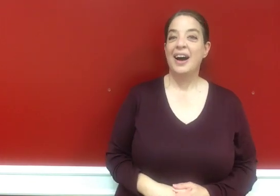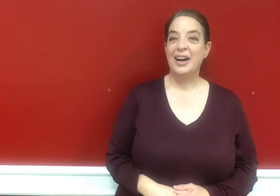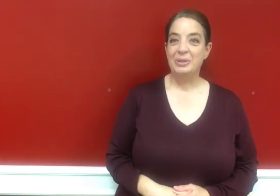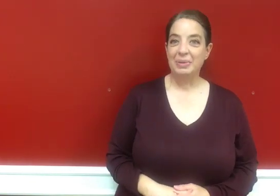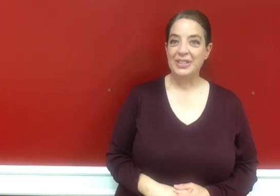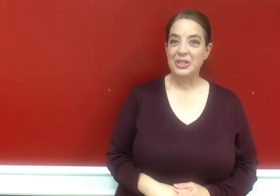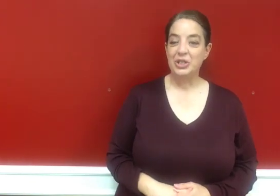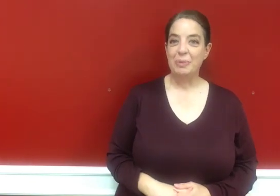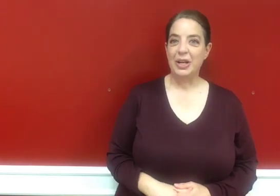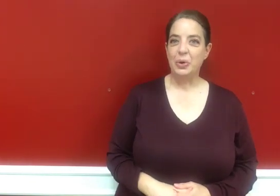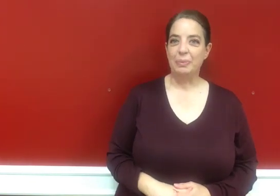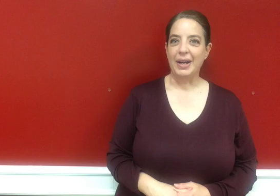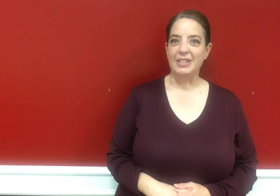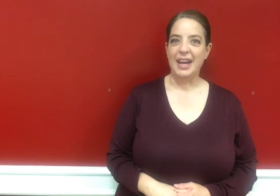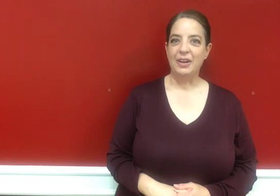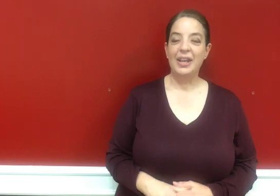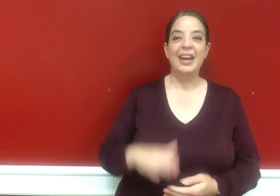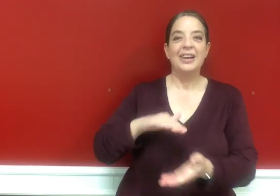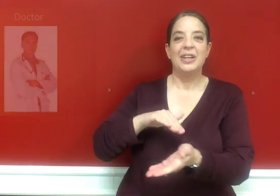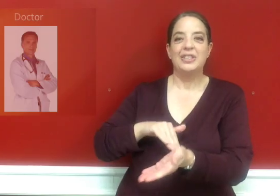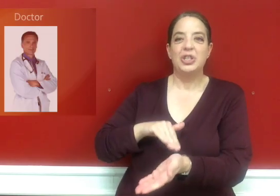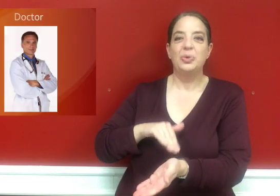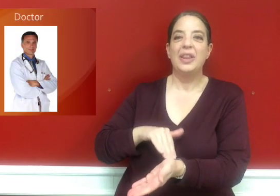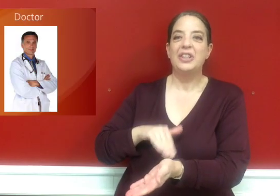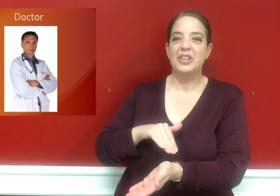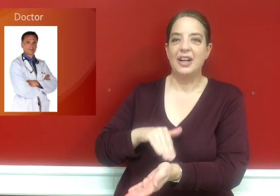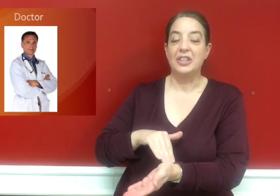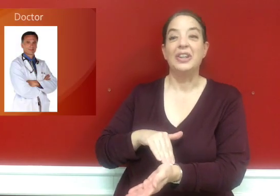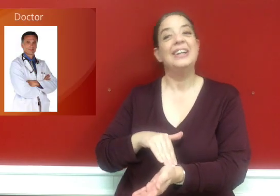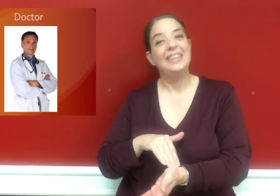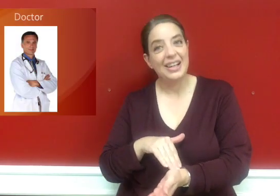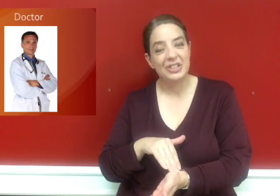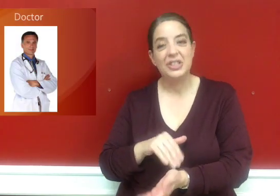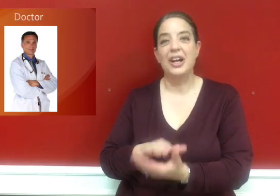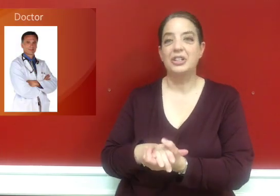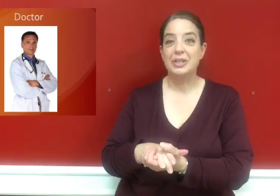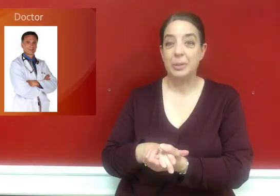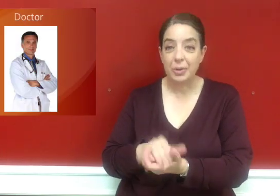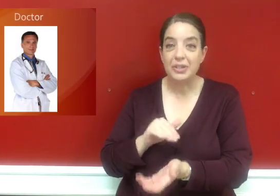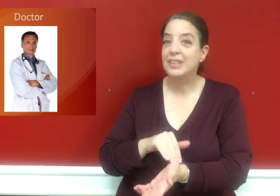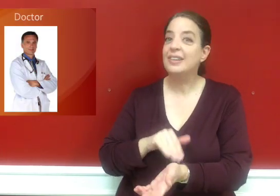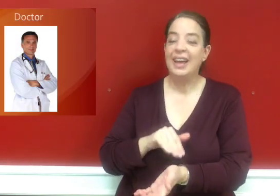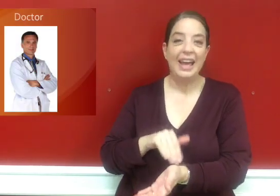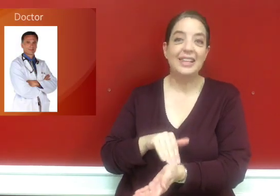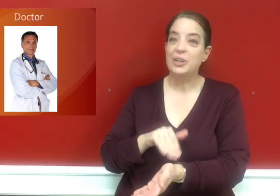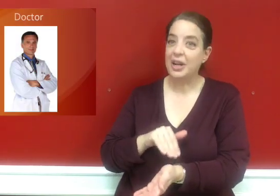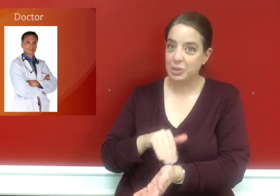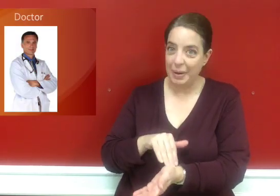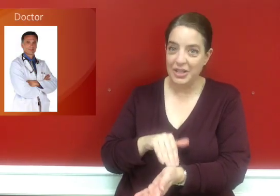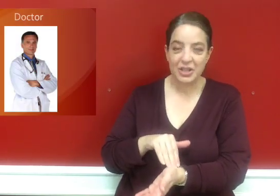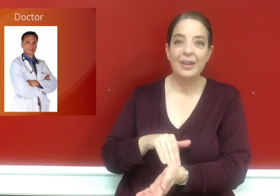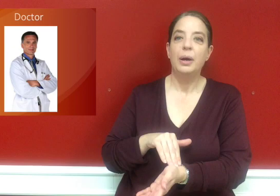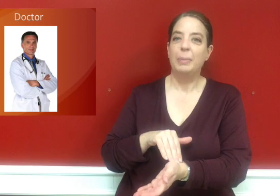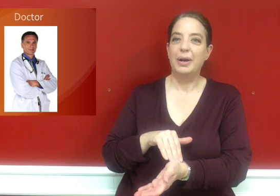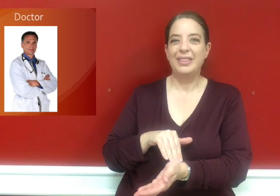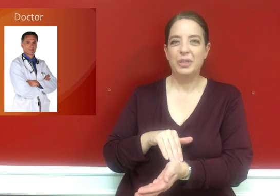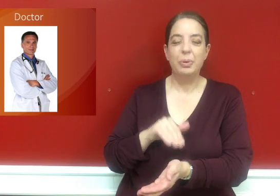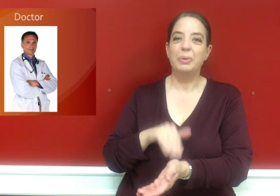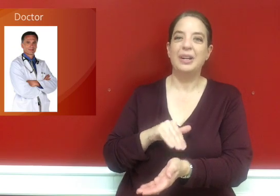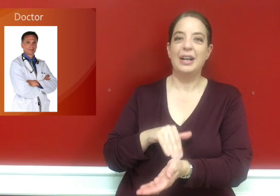Other places you may go around town is to the doctor. Yes, the doctor is a person and it's an occupation, but at this point we're talking